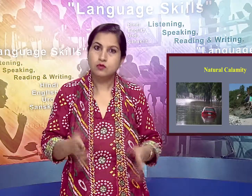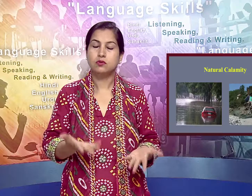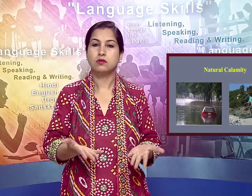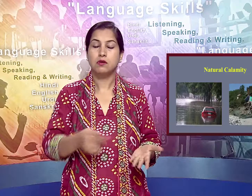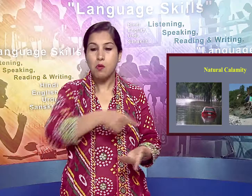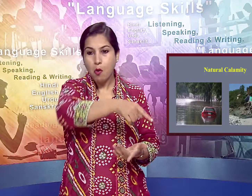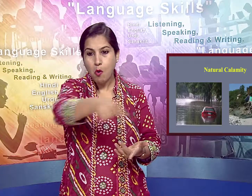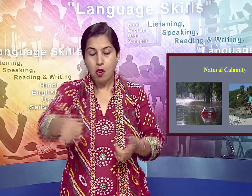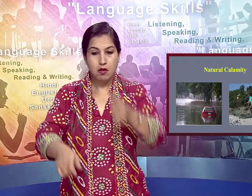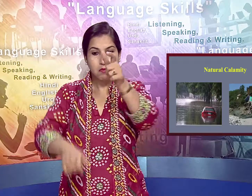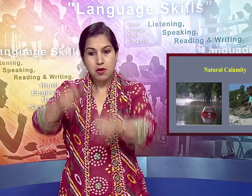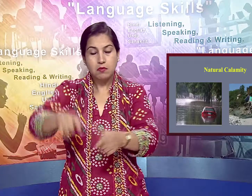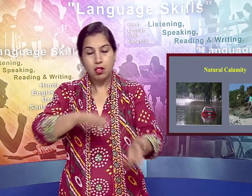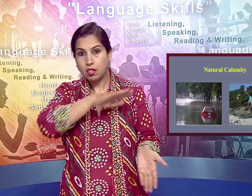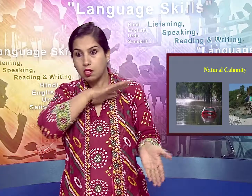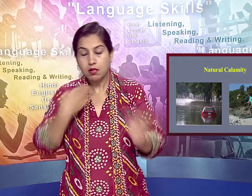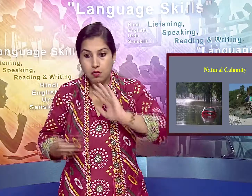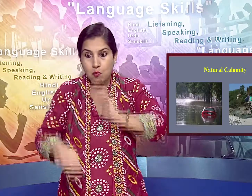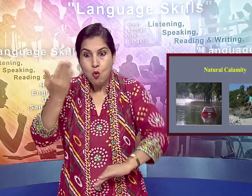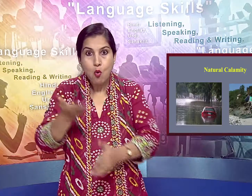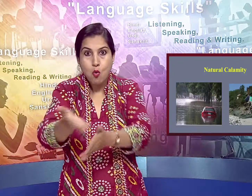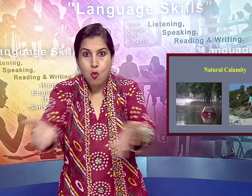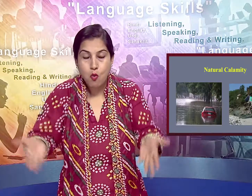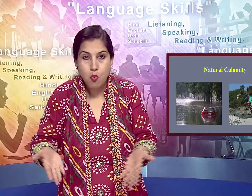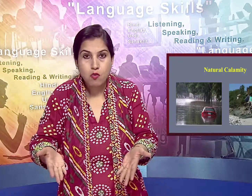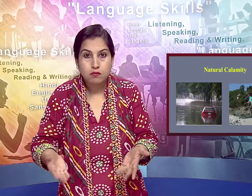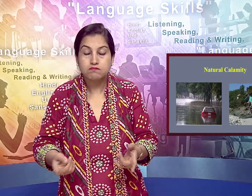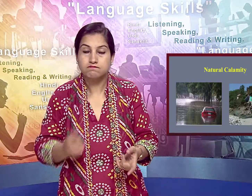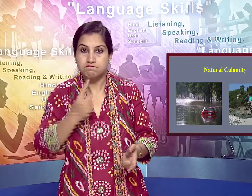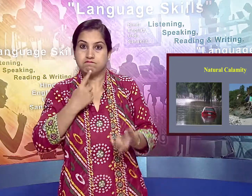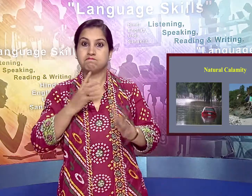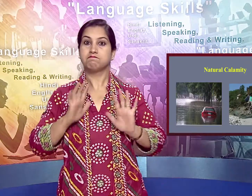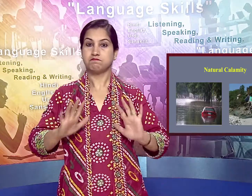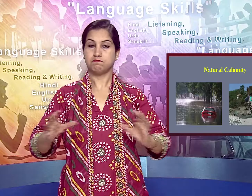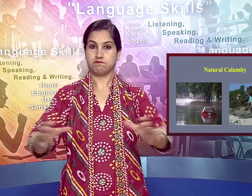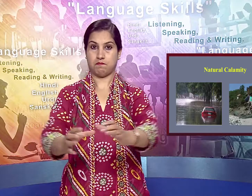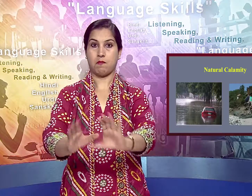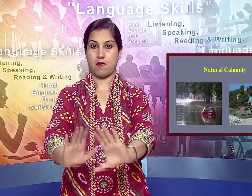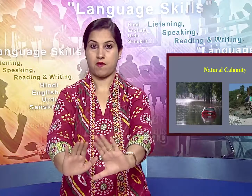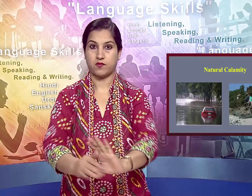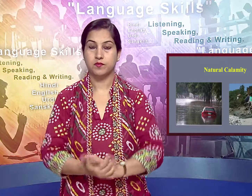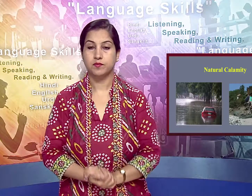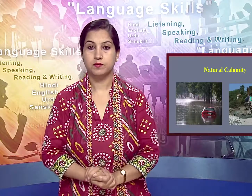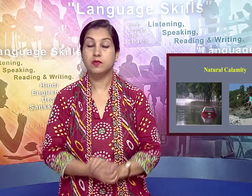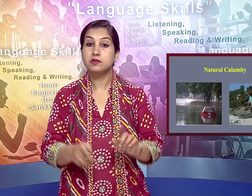take heavy toll of lives, and it is a serious matter for the community and the nation.